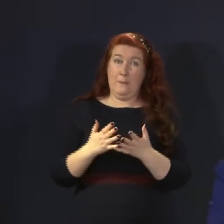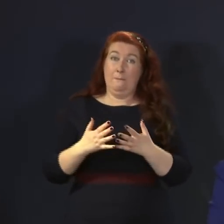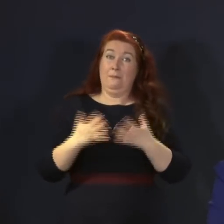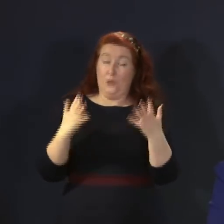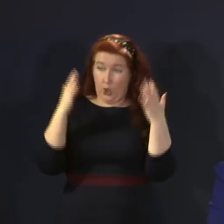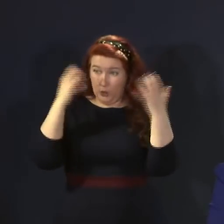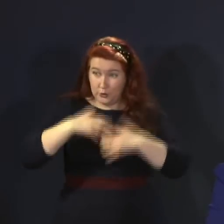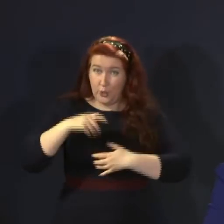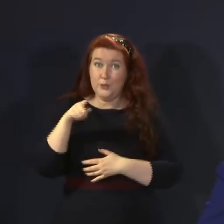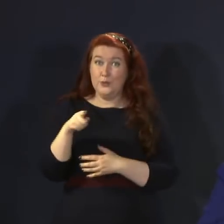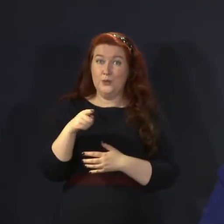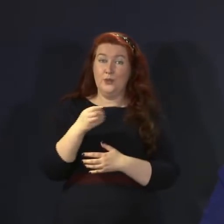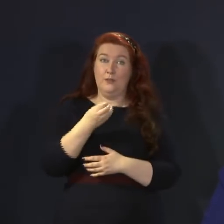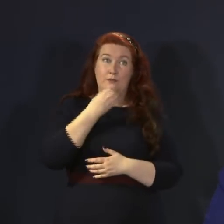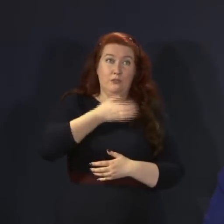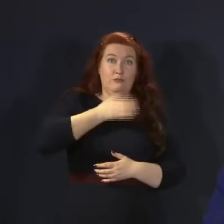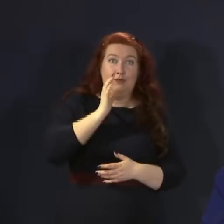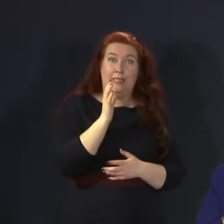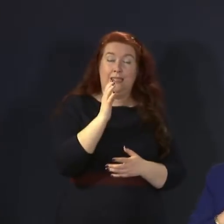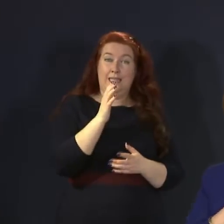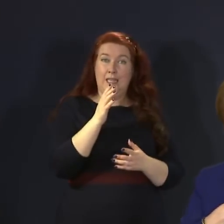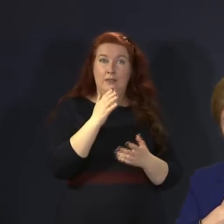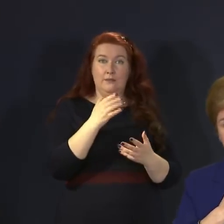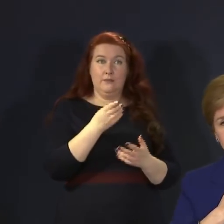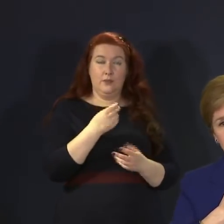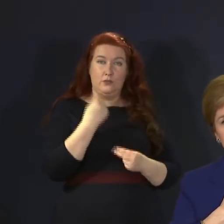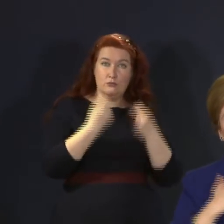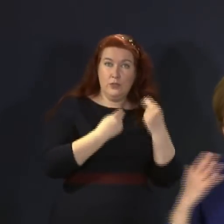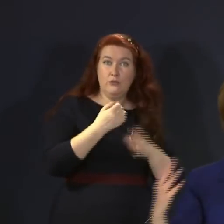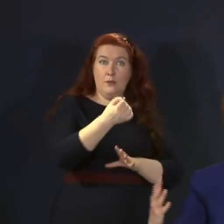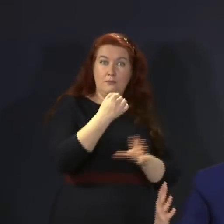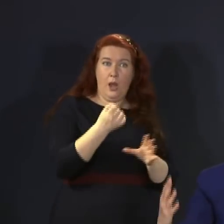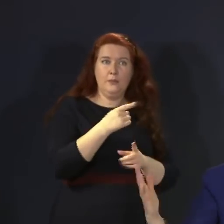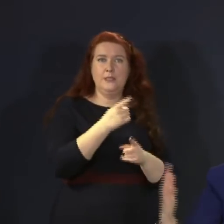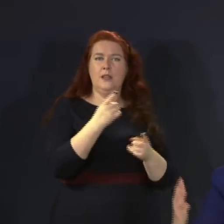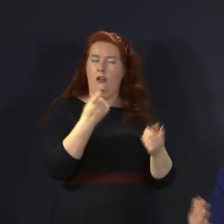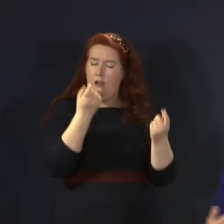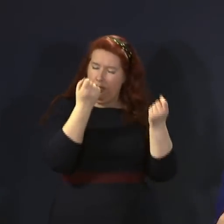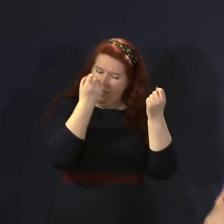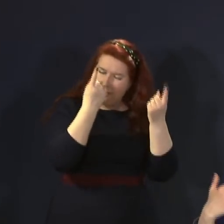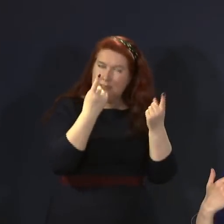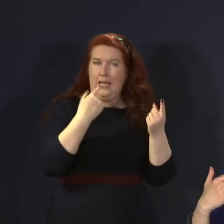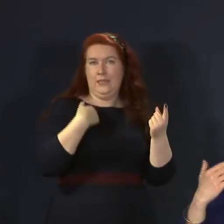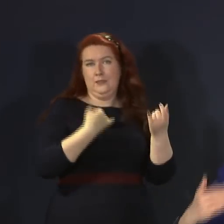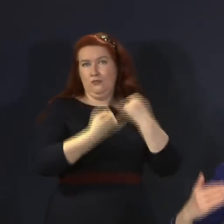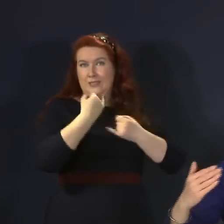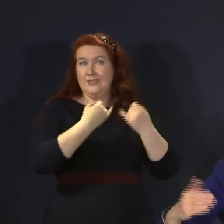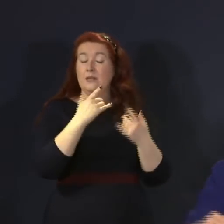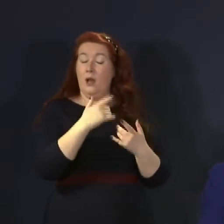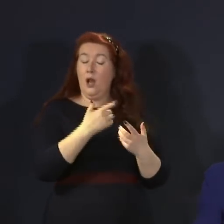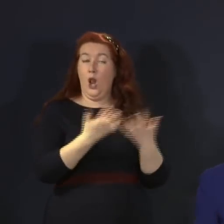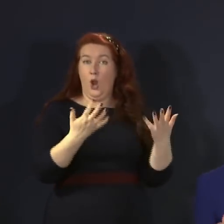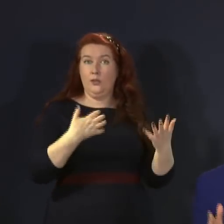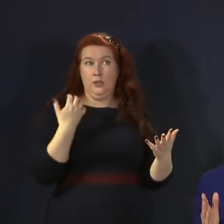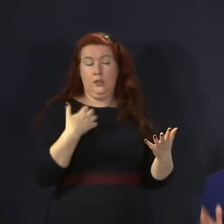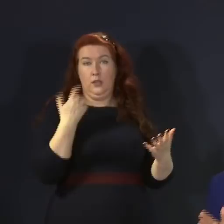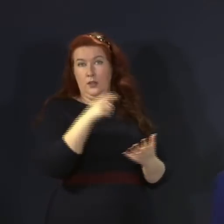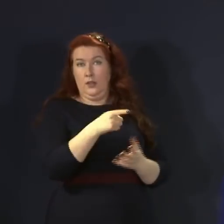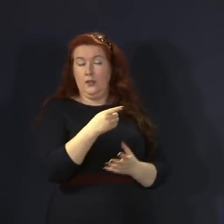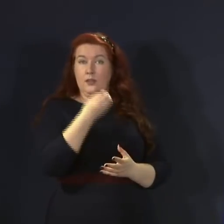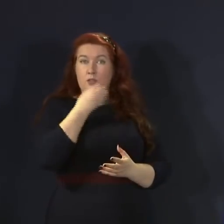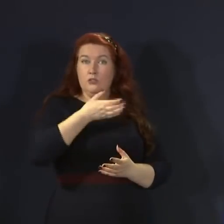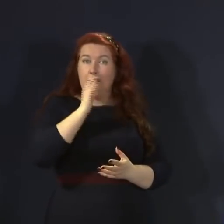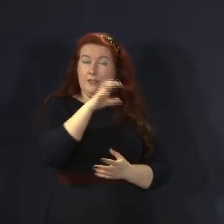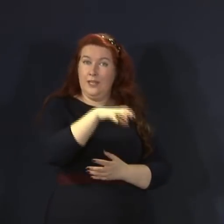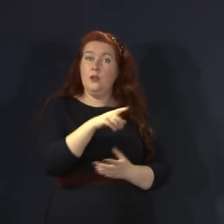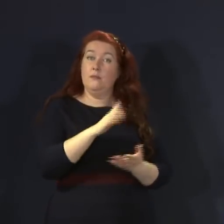the hospitality sector, and having been on the receiving end, understandably, because it's my job, of a lot of grief from the hospitality sector,